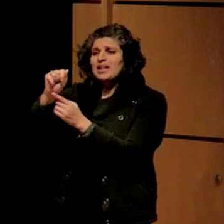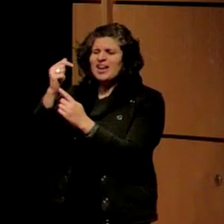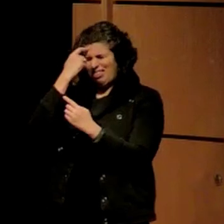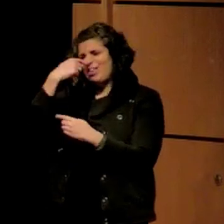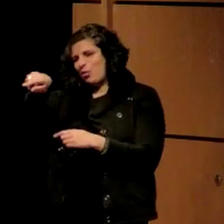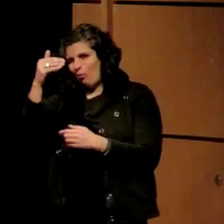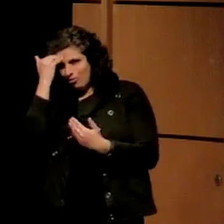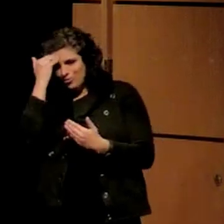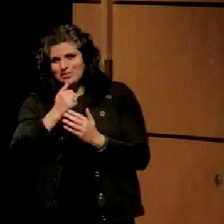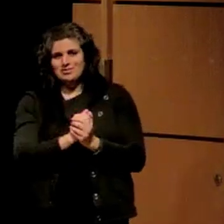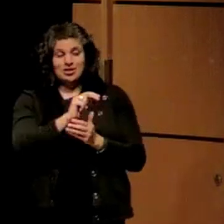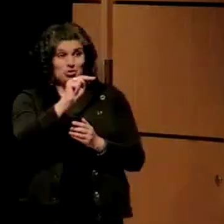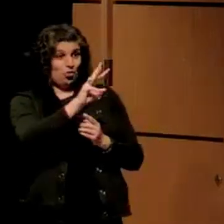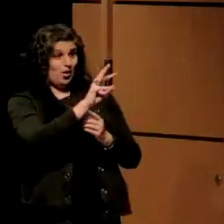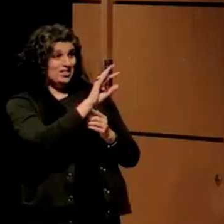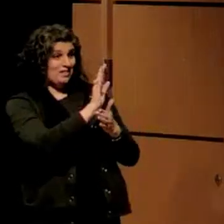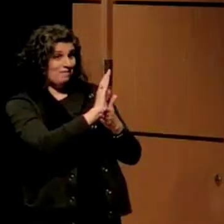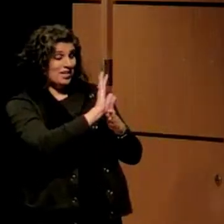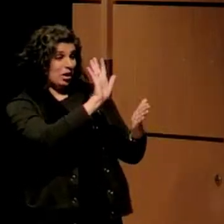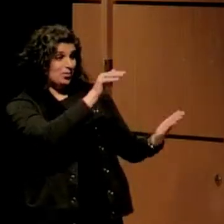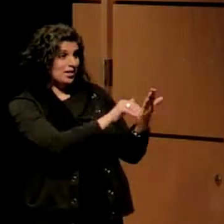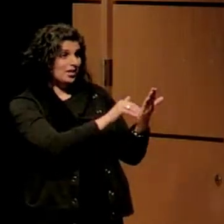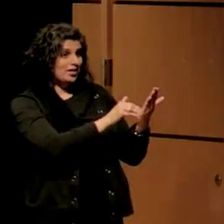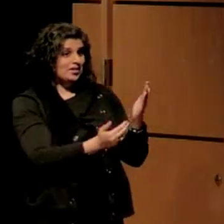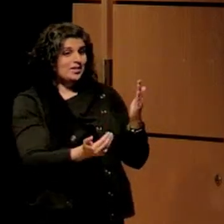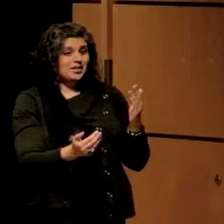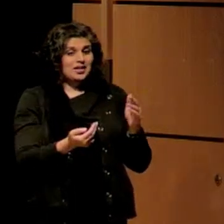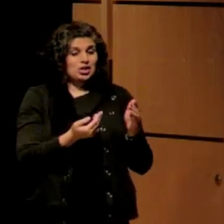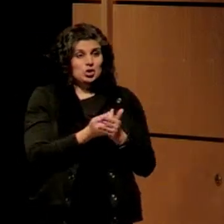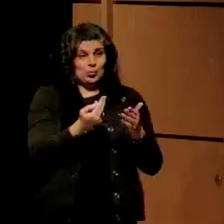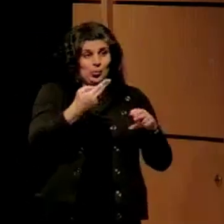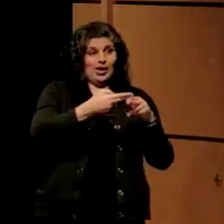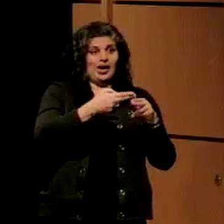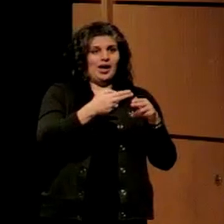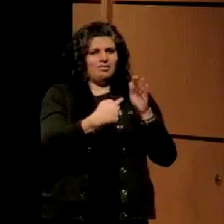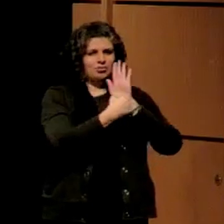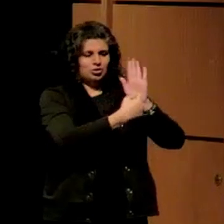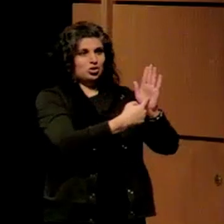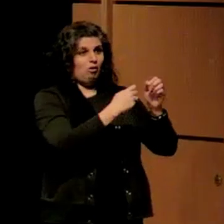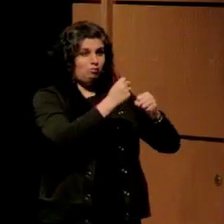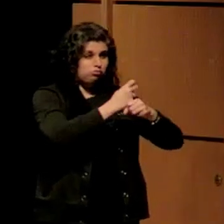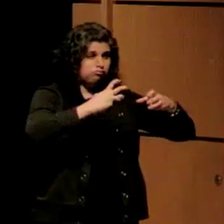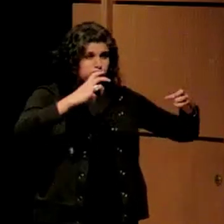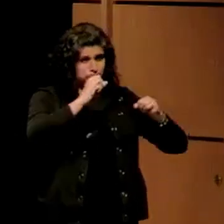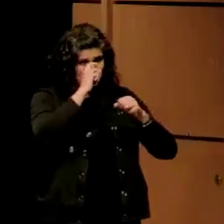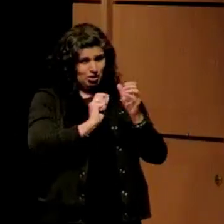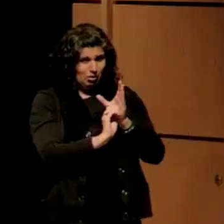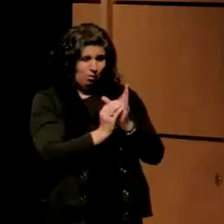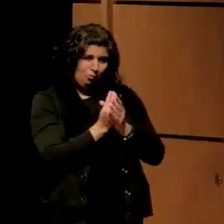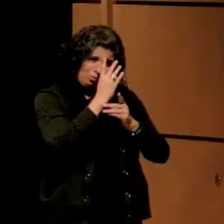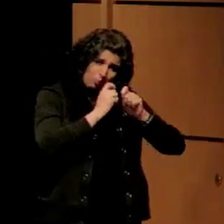know. The Northwest Film Center was renamed to reflect the expansive and unbound vision of the